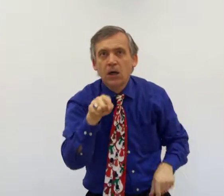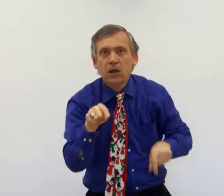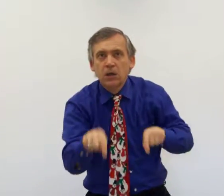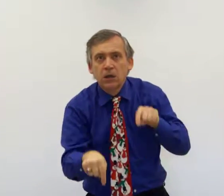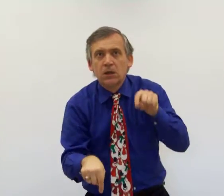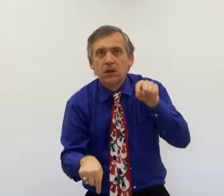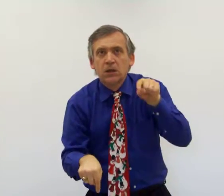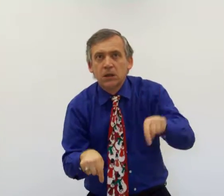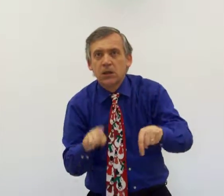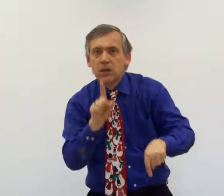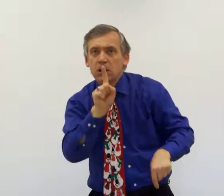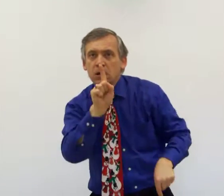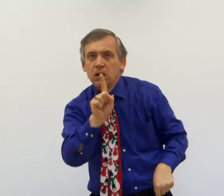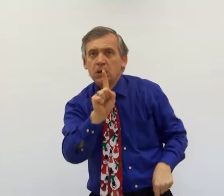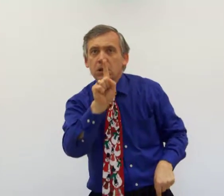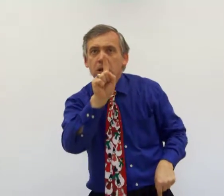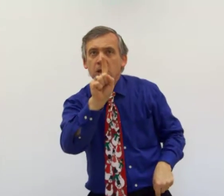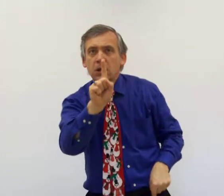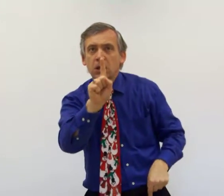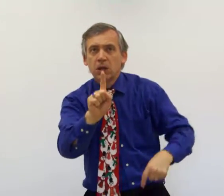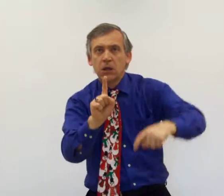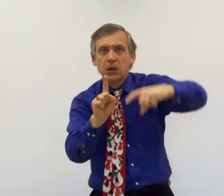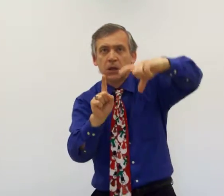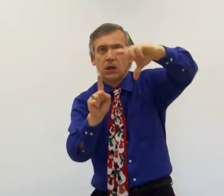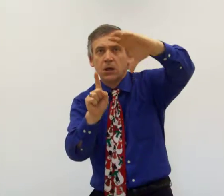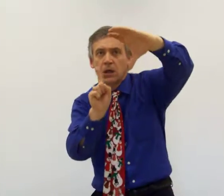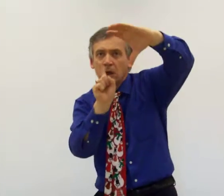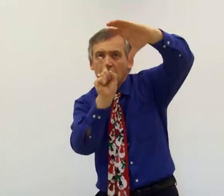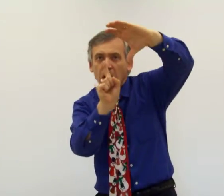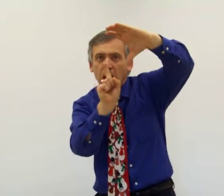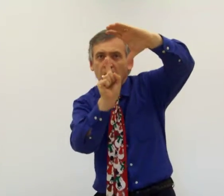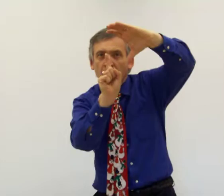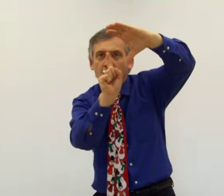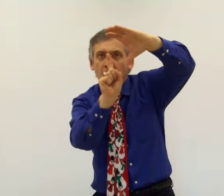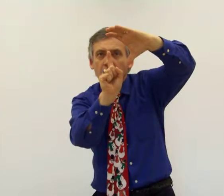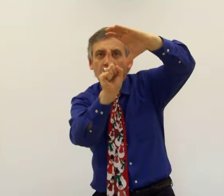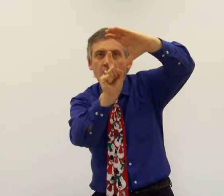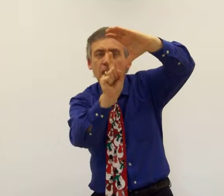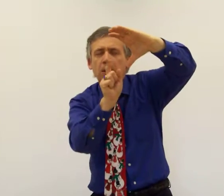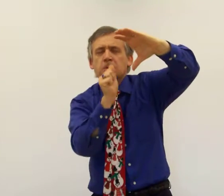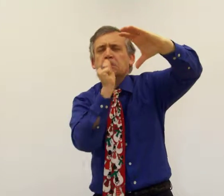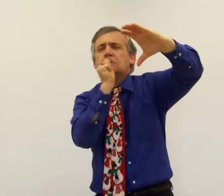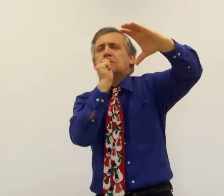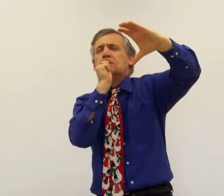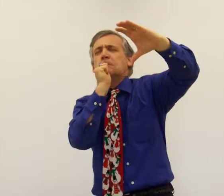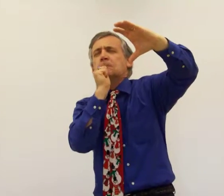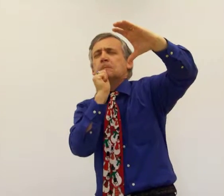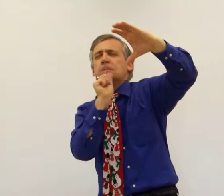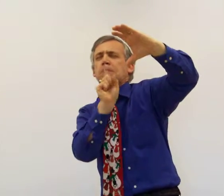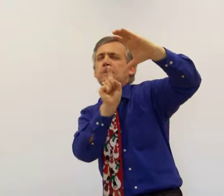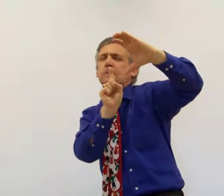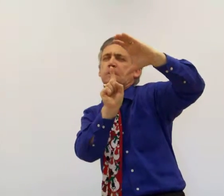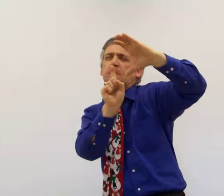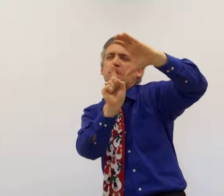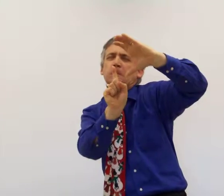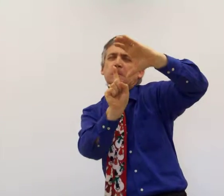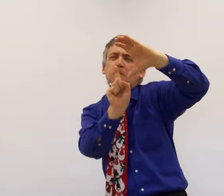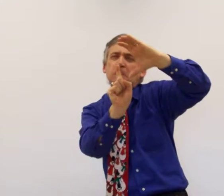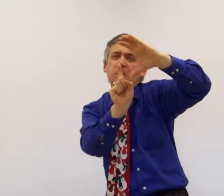At that final moment, Orpheus could bear no more. To go out into the light of day